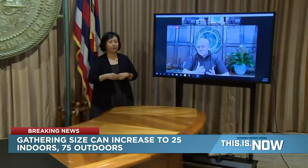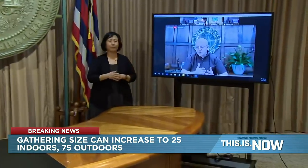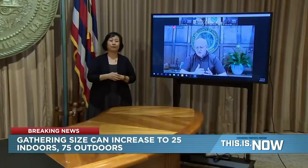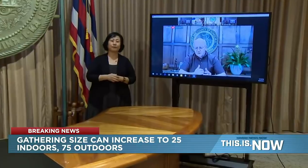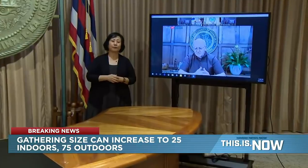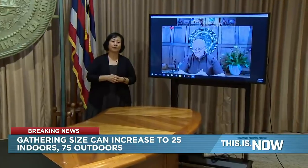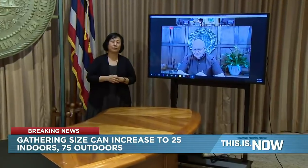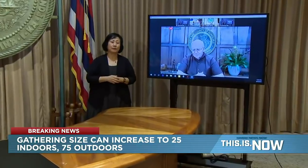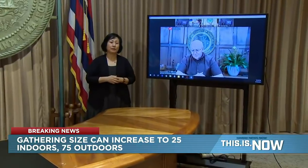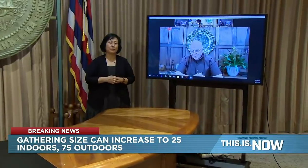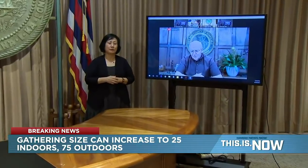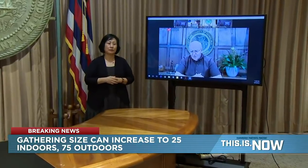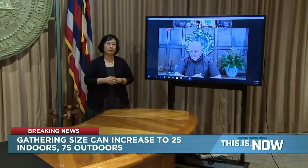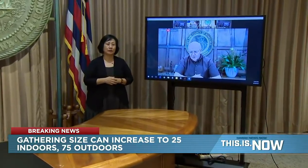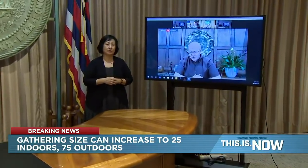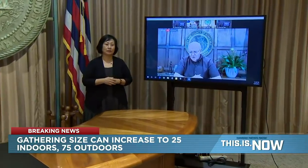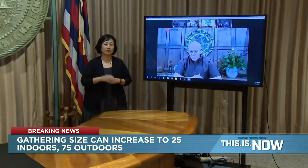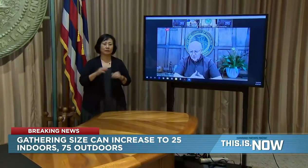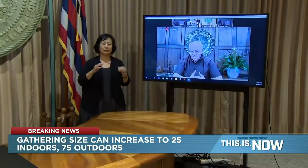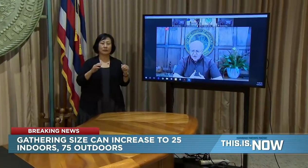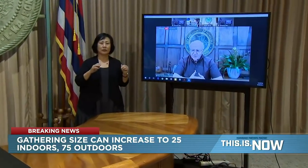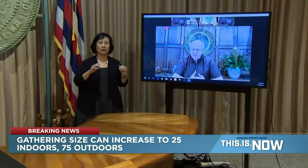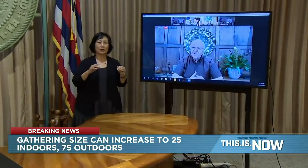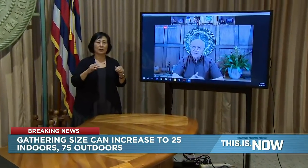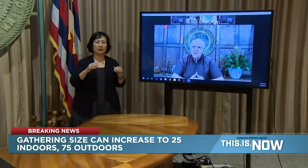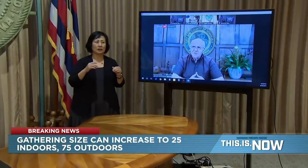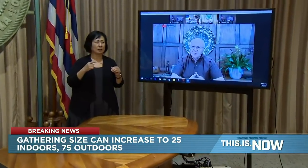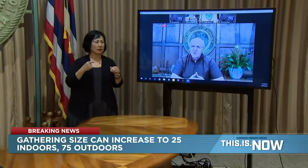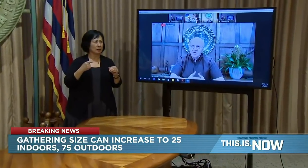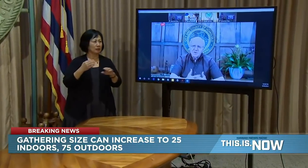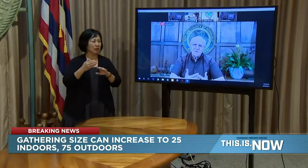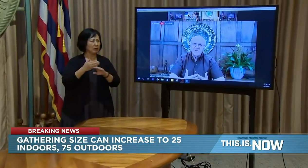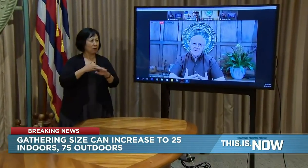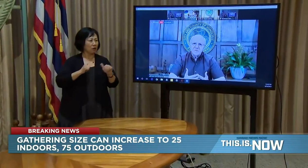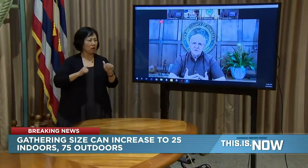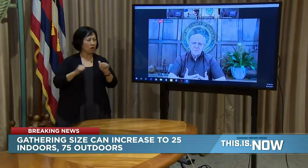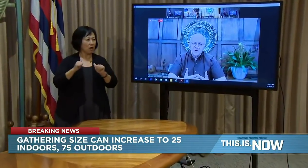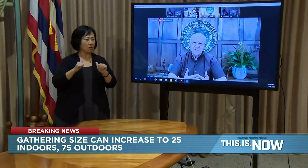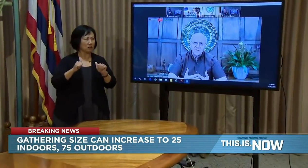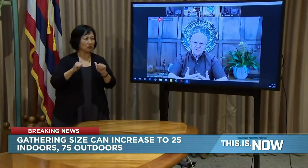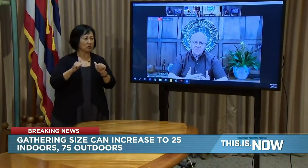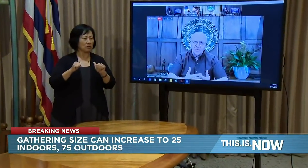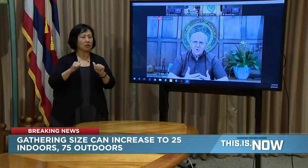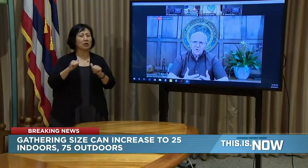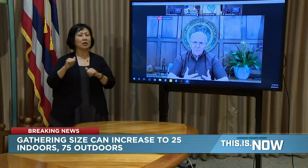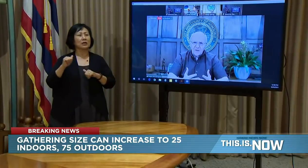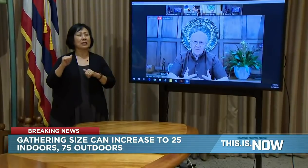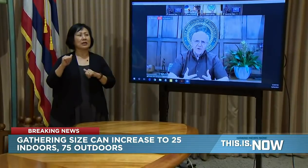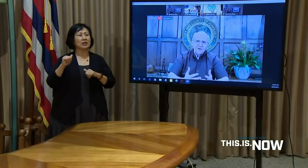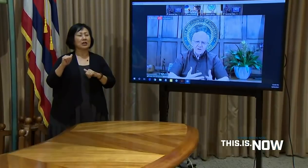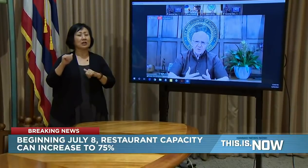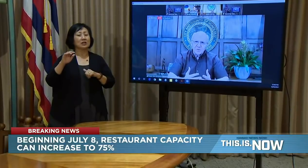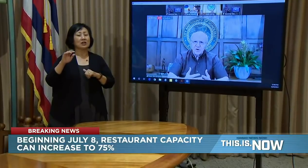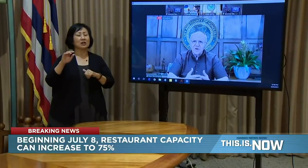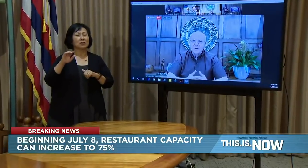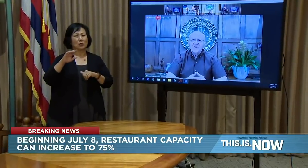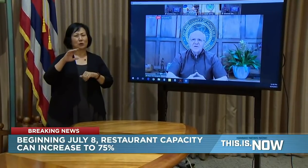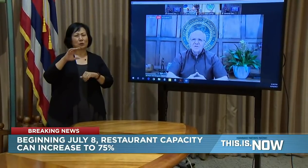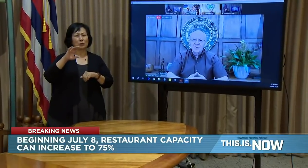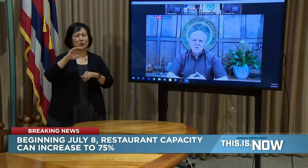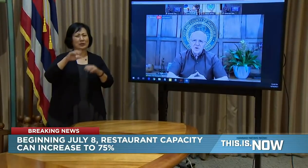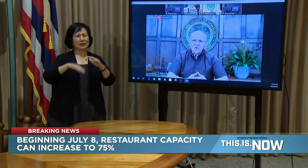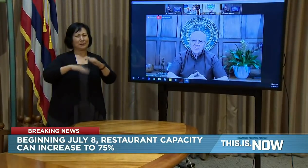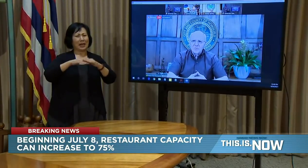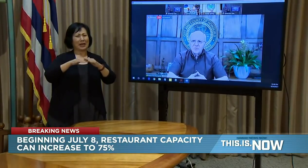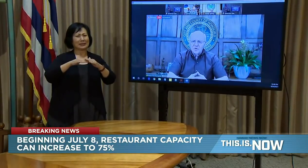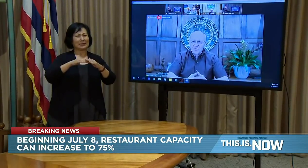to be contrary to that. I just think that if we're going to go to 75% capacity, at some point the math doesn't work.